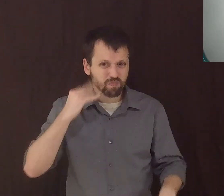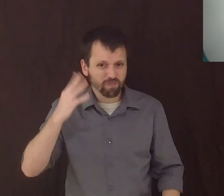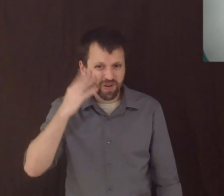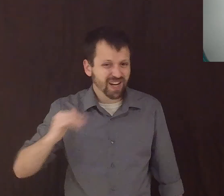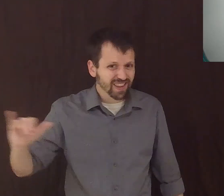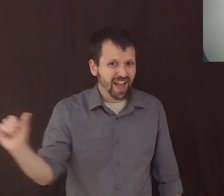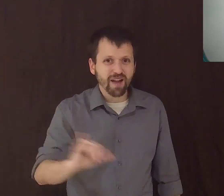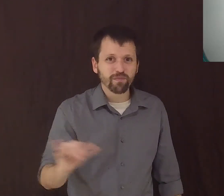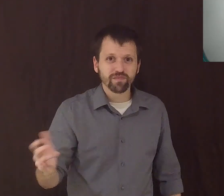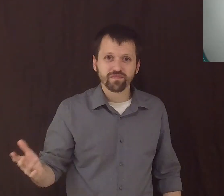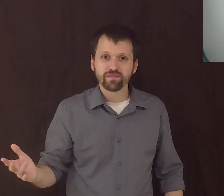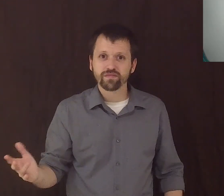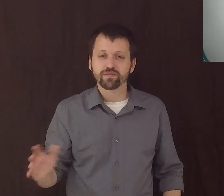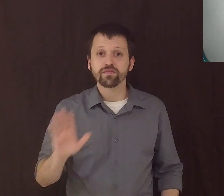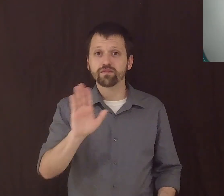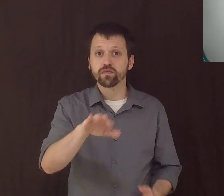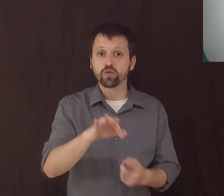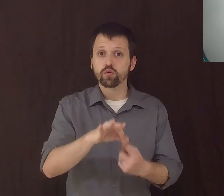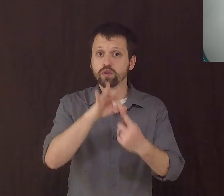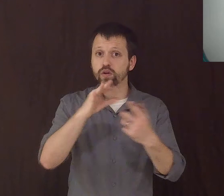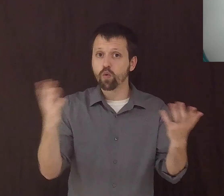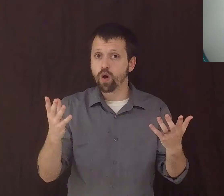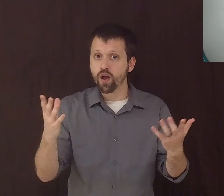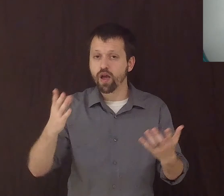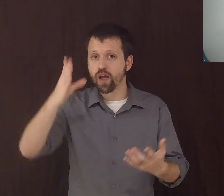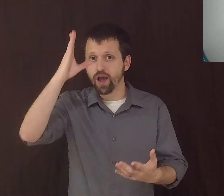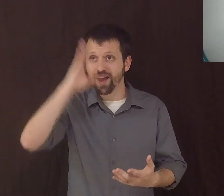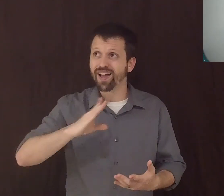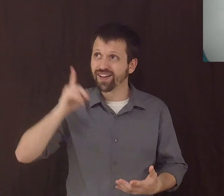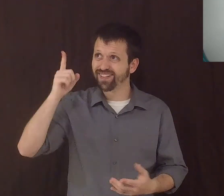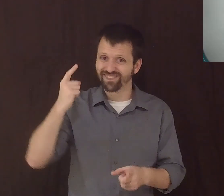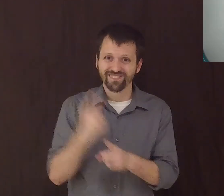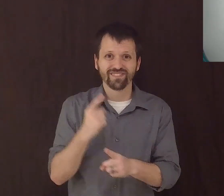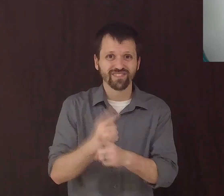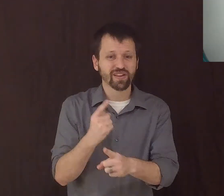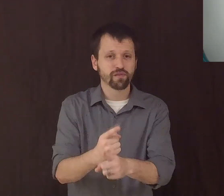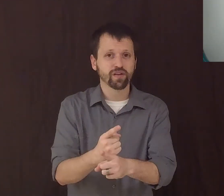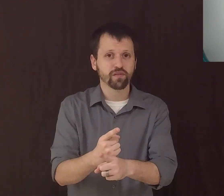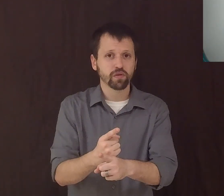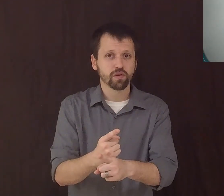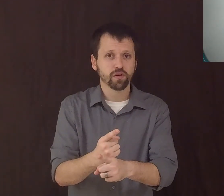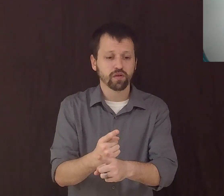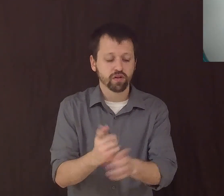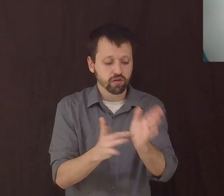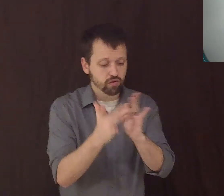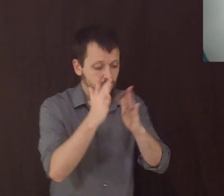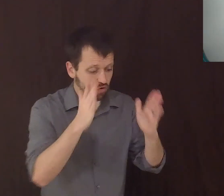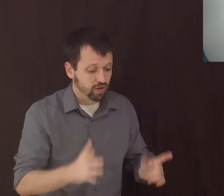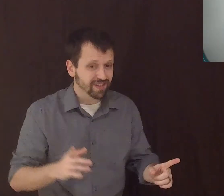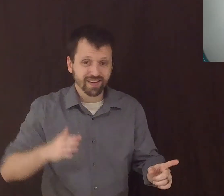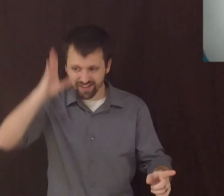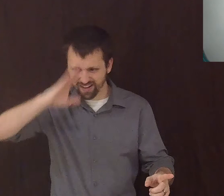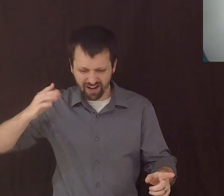here's what is unique, is he says, you know what, as a believer, God's faithful. And he says that God is going to make the believer able to